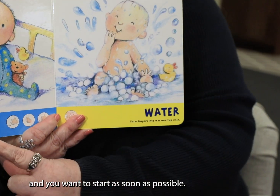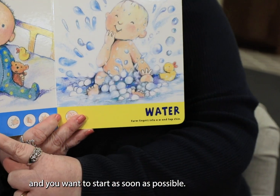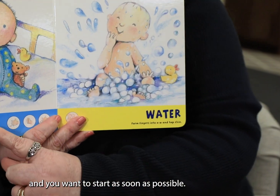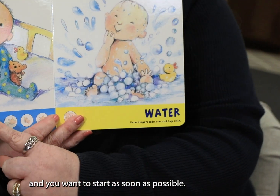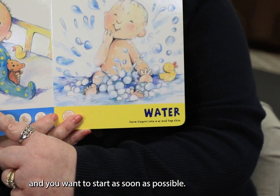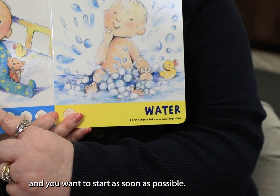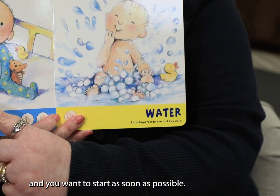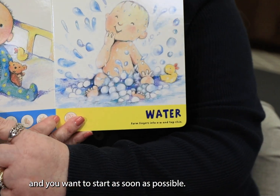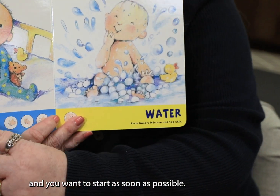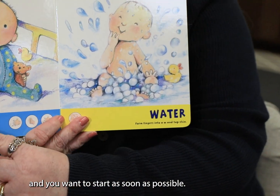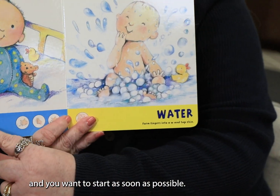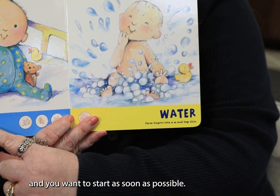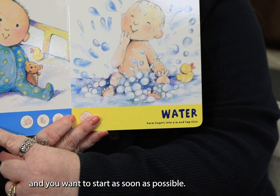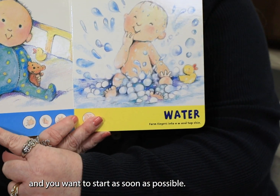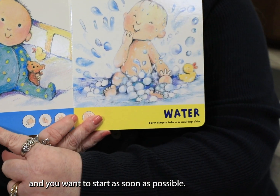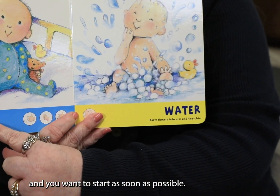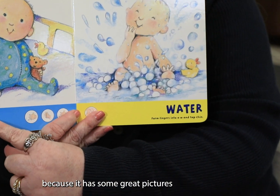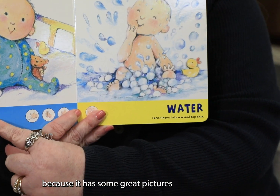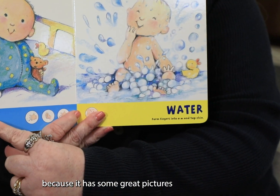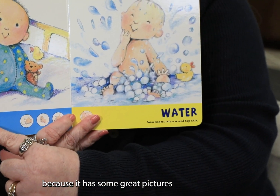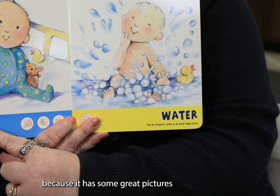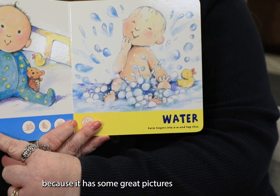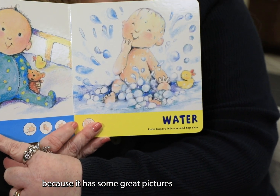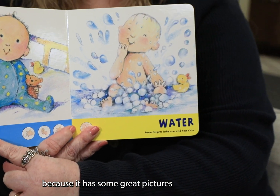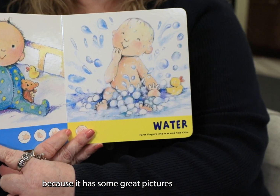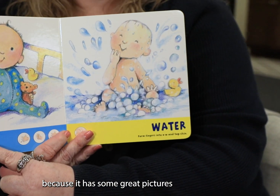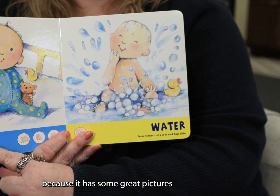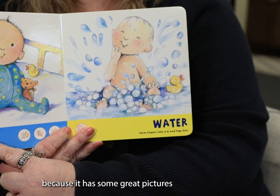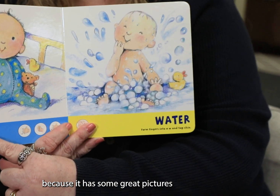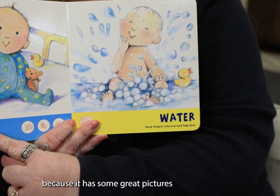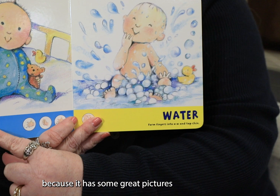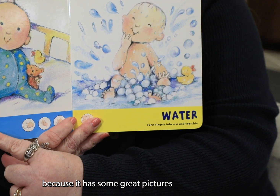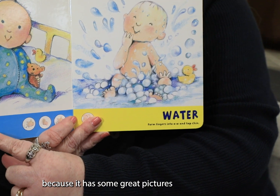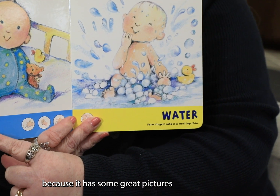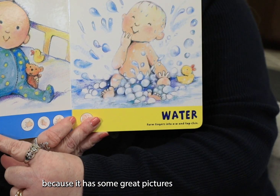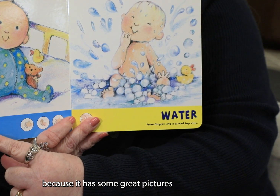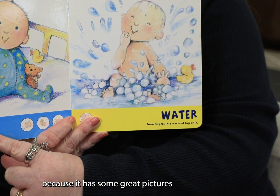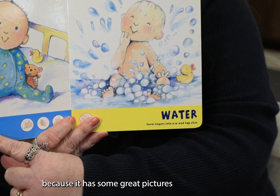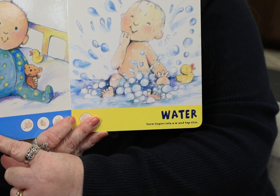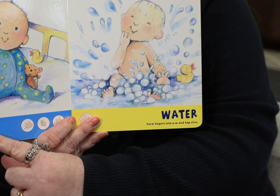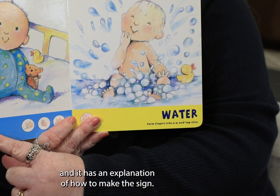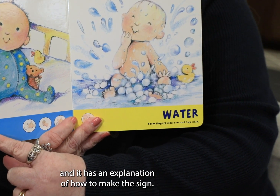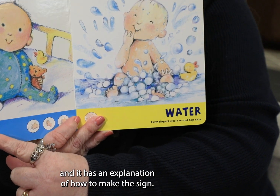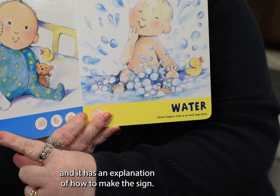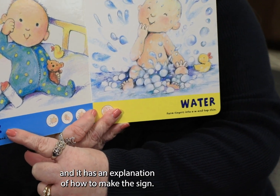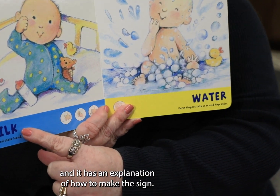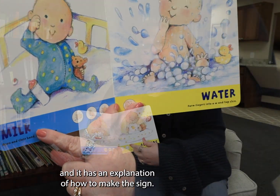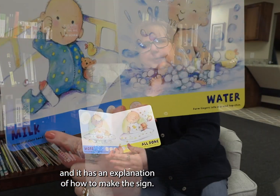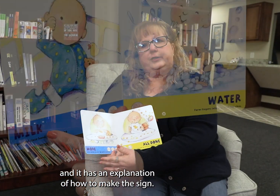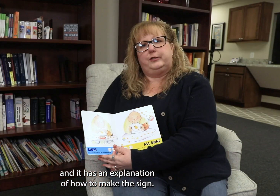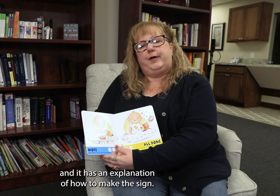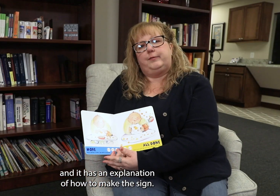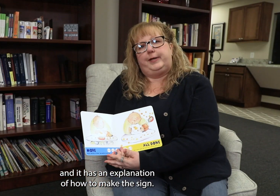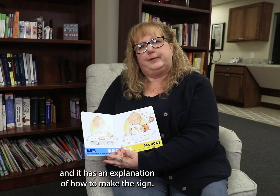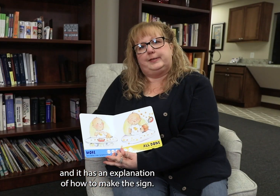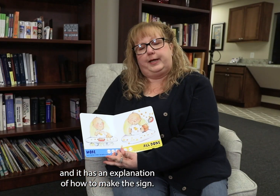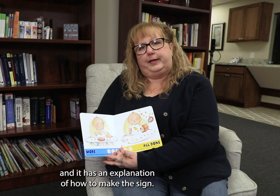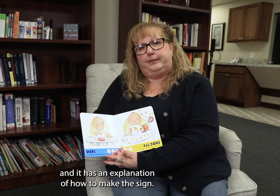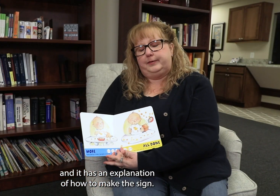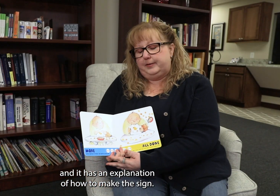to start as soon as possible because it has some great pictures, and it has an explanation of how to make the sign, and